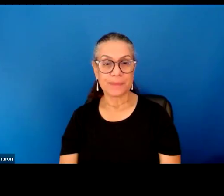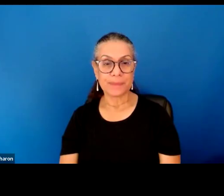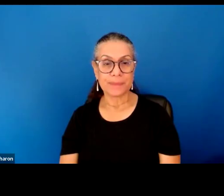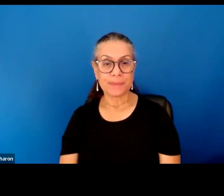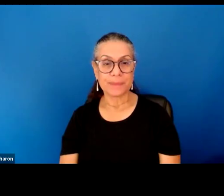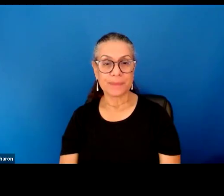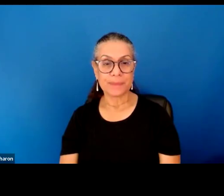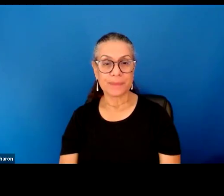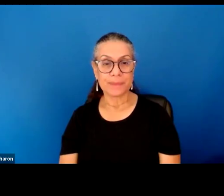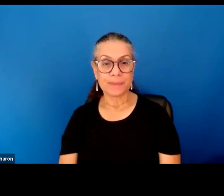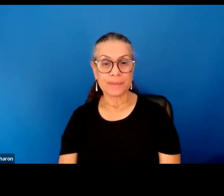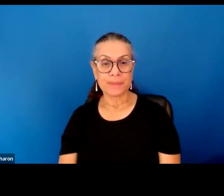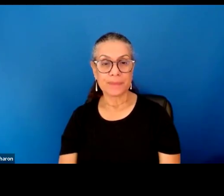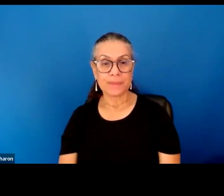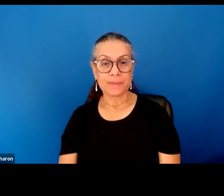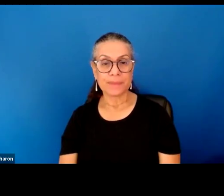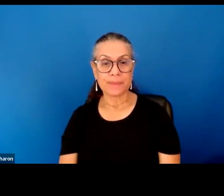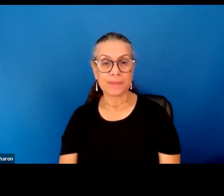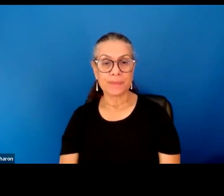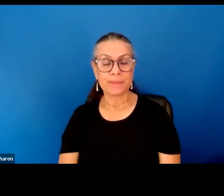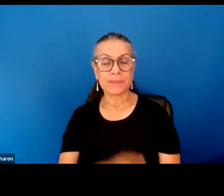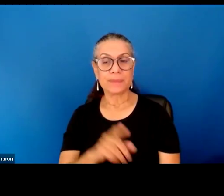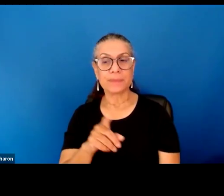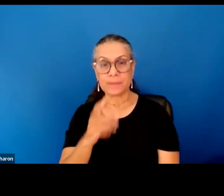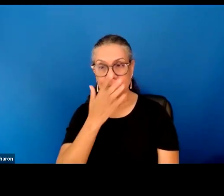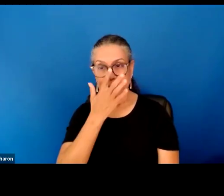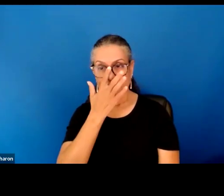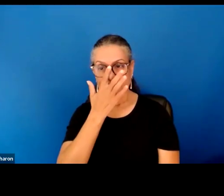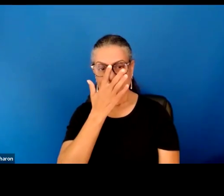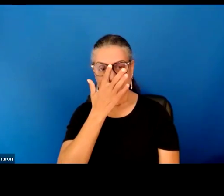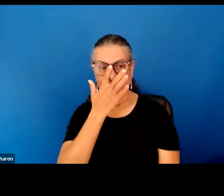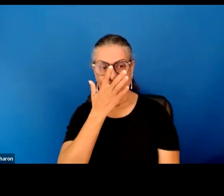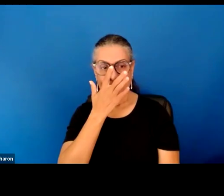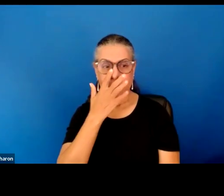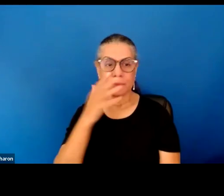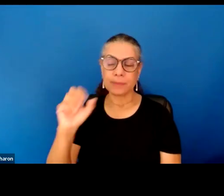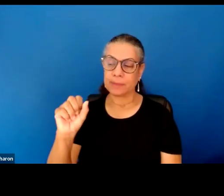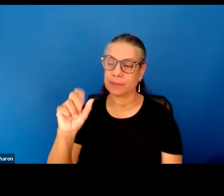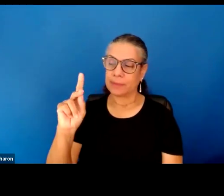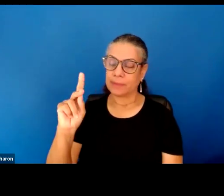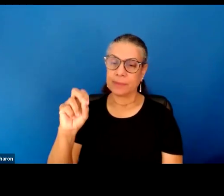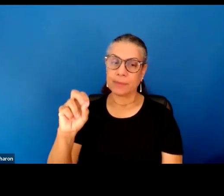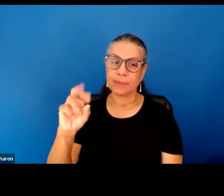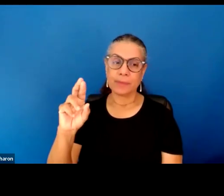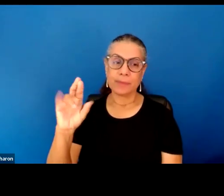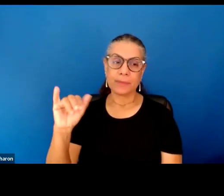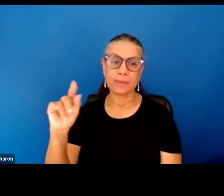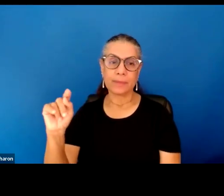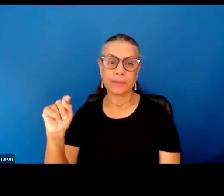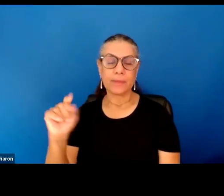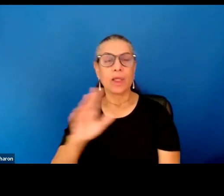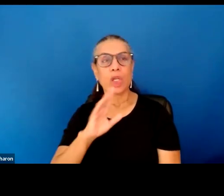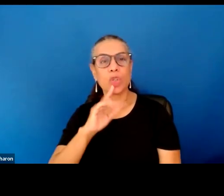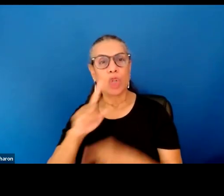I was wondering if you all could speak to the decision around the simulations that were